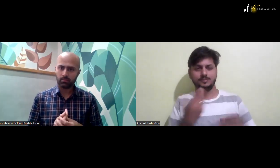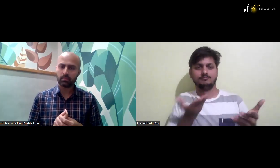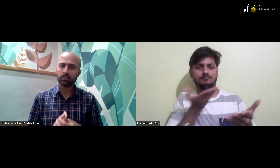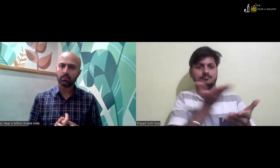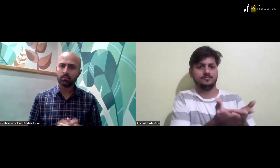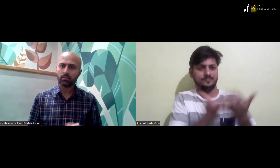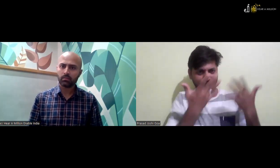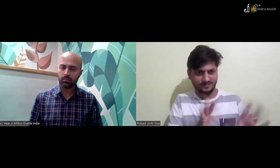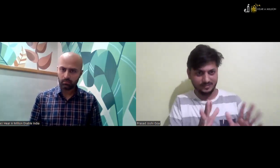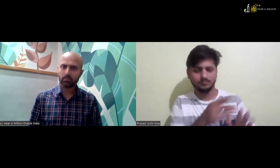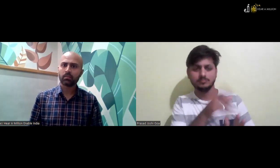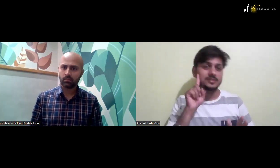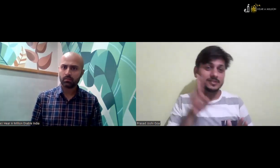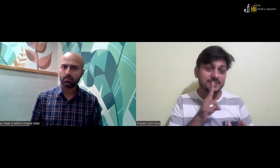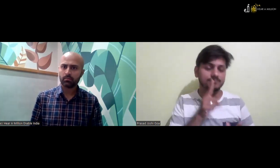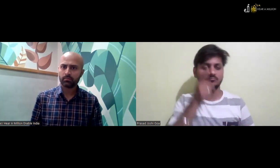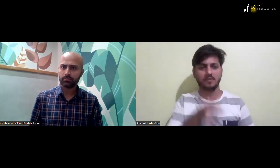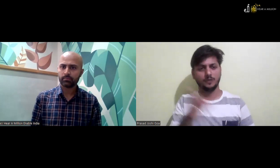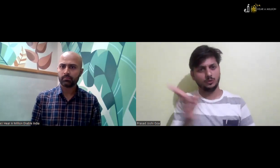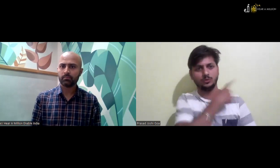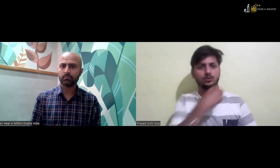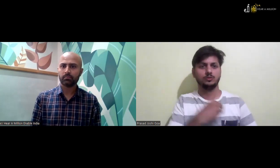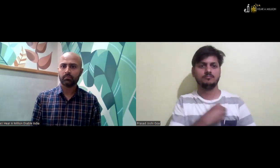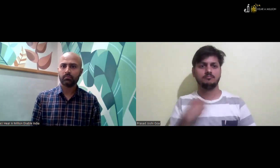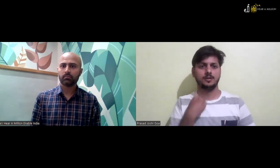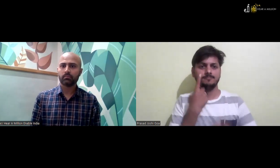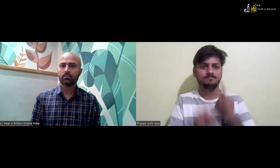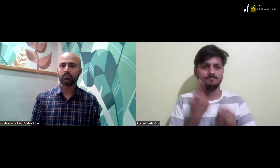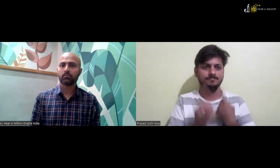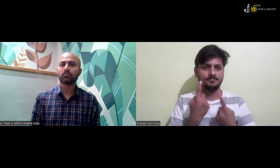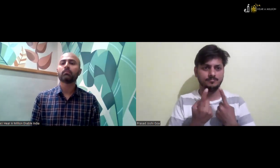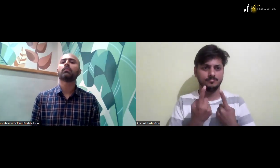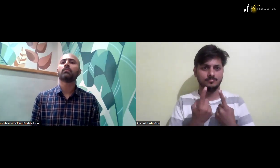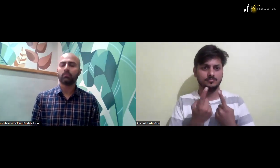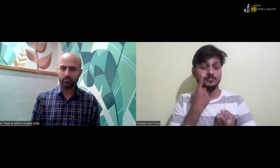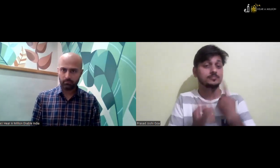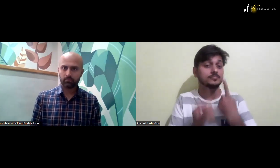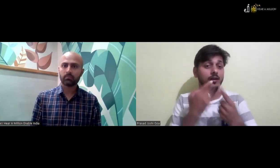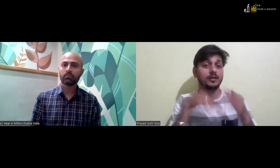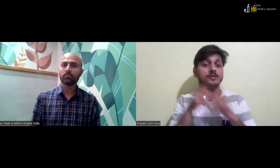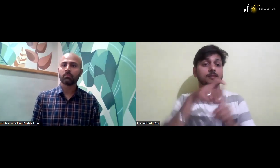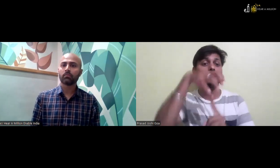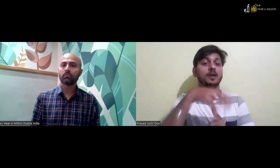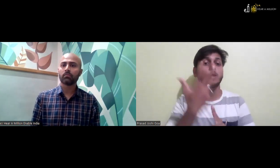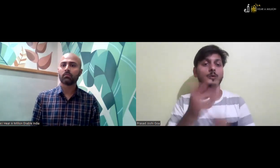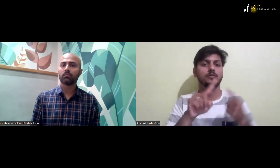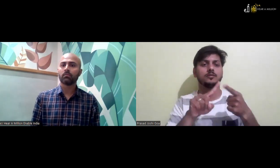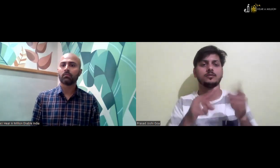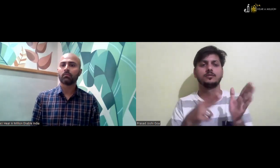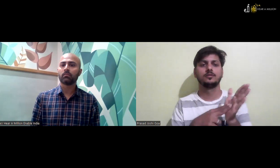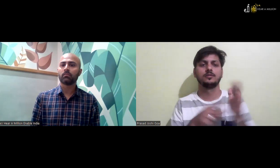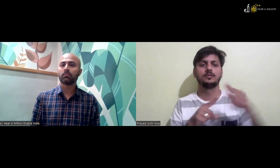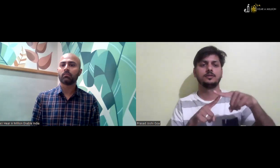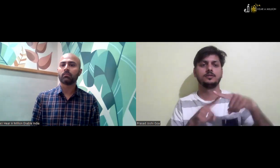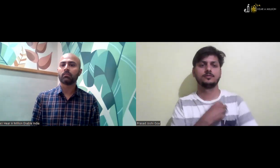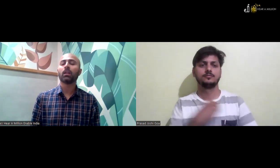I went over there, the RTO office, and I applied for the driving license. They said you are a deaf person, then you have to go for a medical checkup. So in